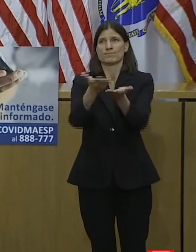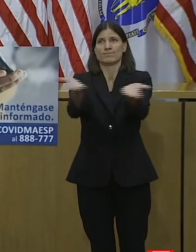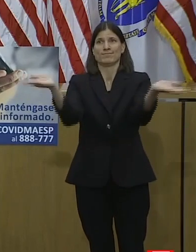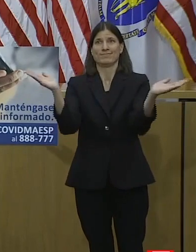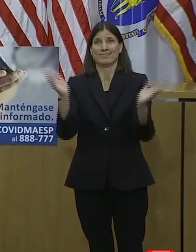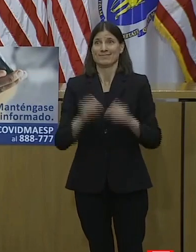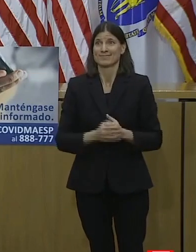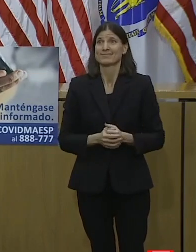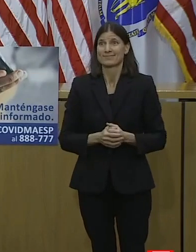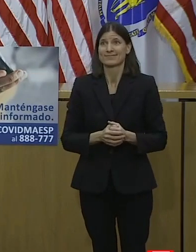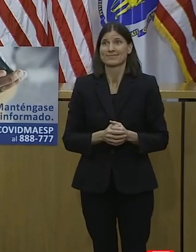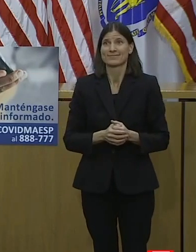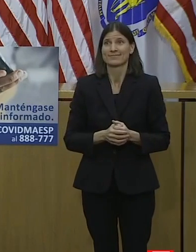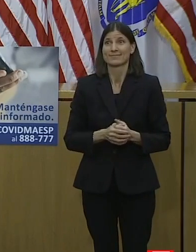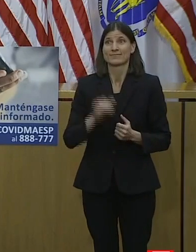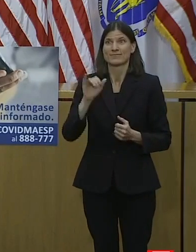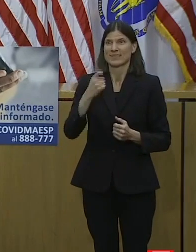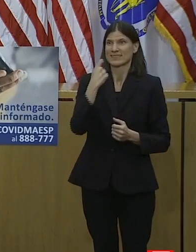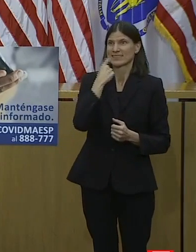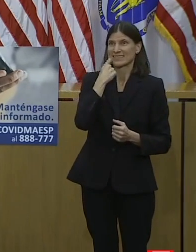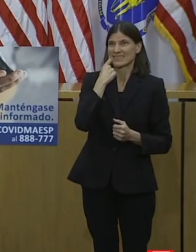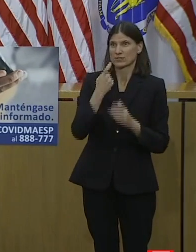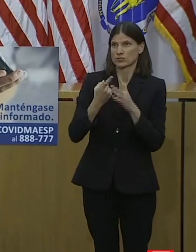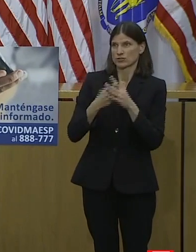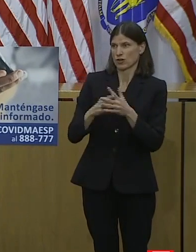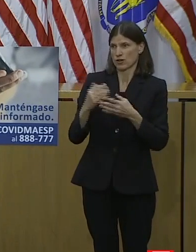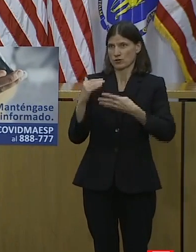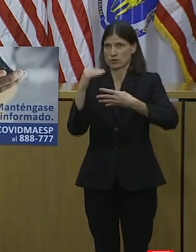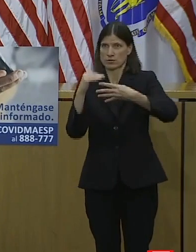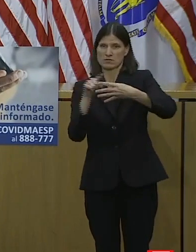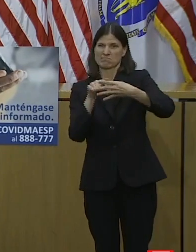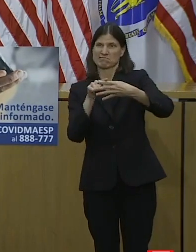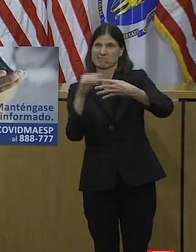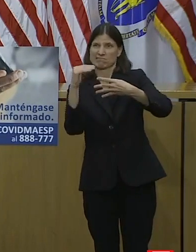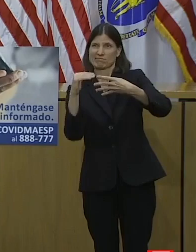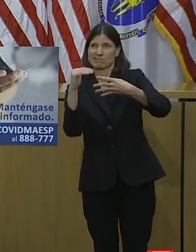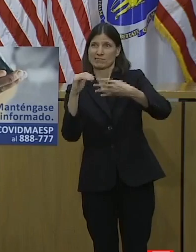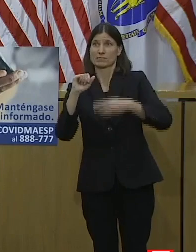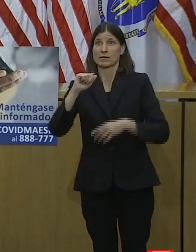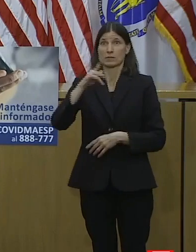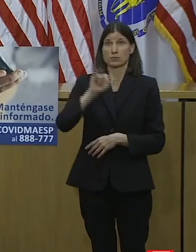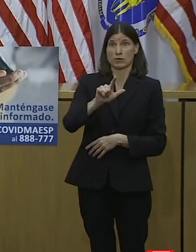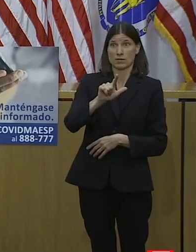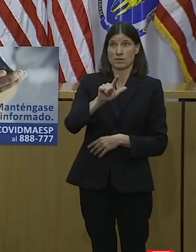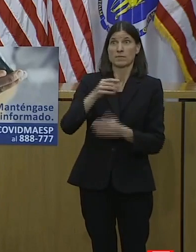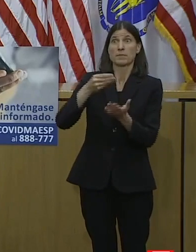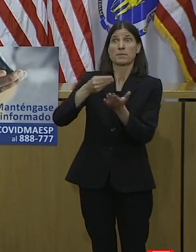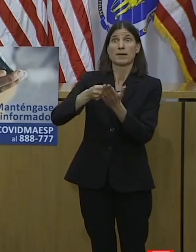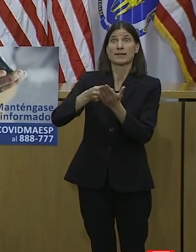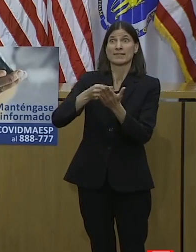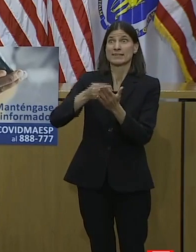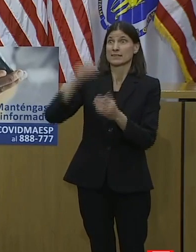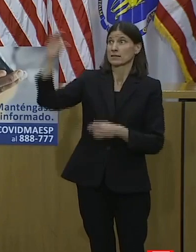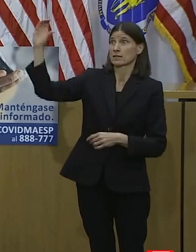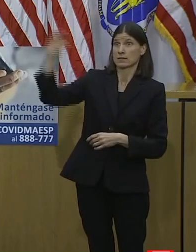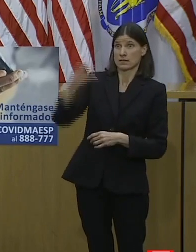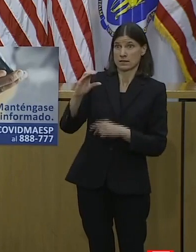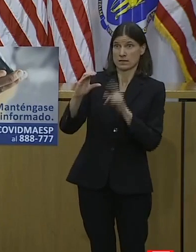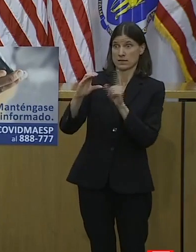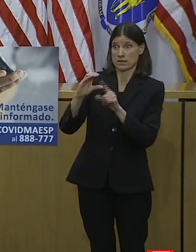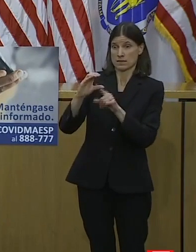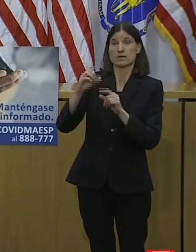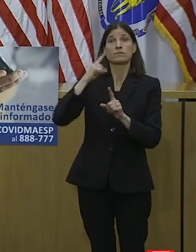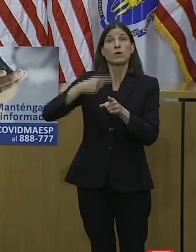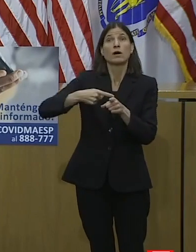April, we announced an across-the-board 10% mass health rate increase, which is worth about $50 million for all nursing